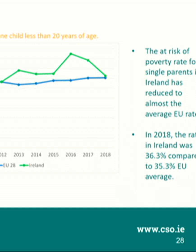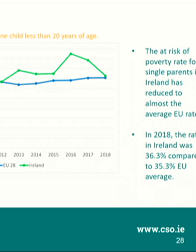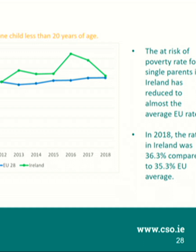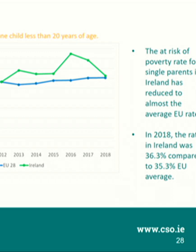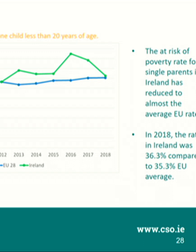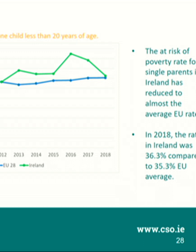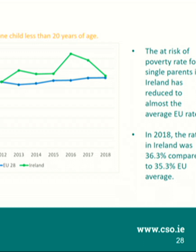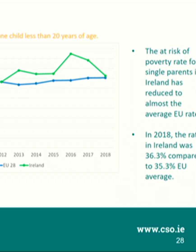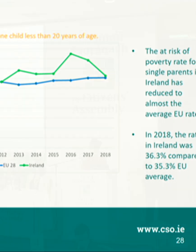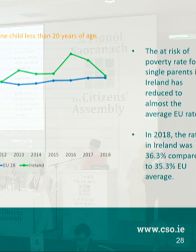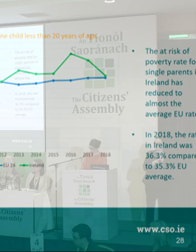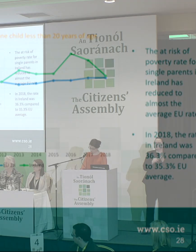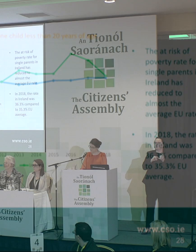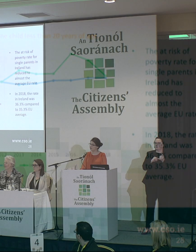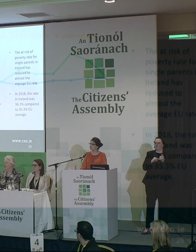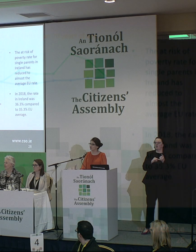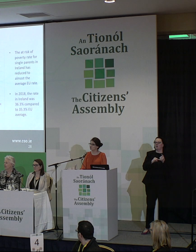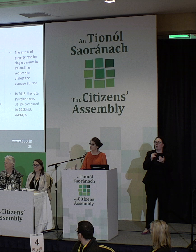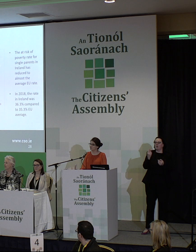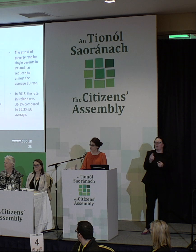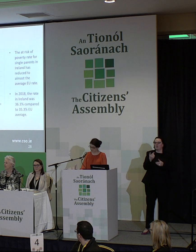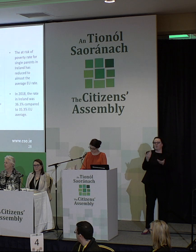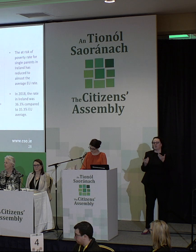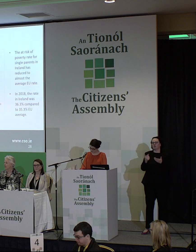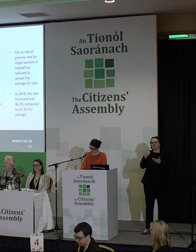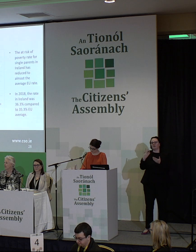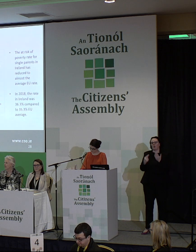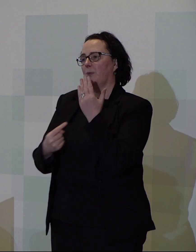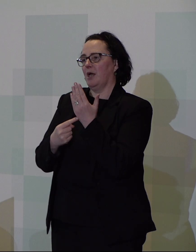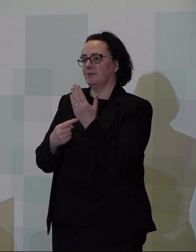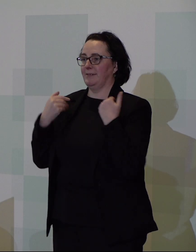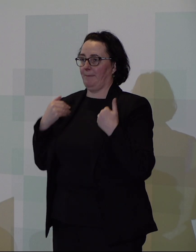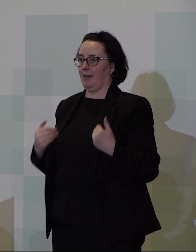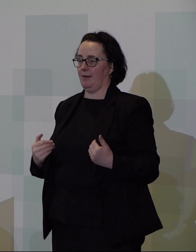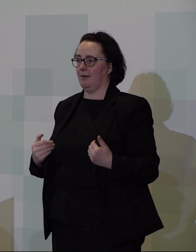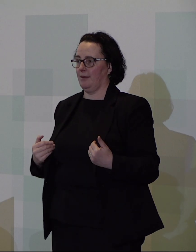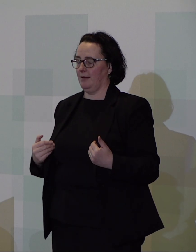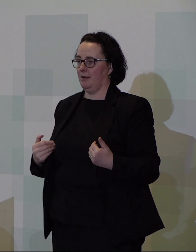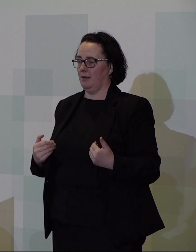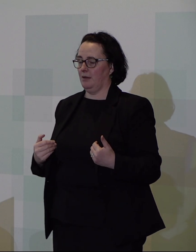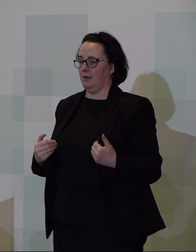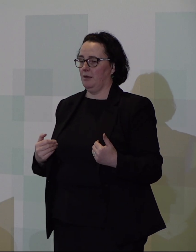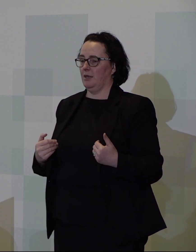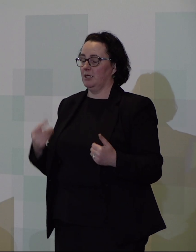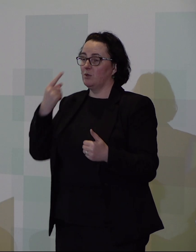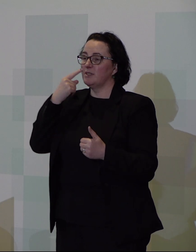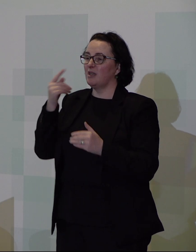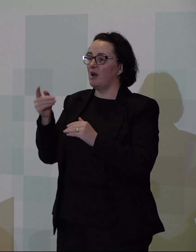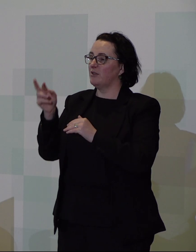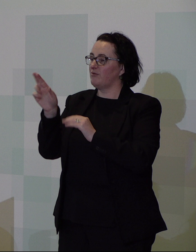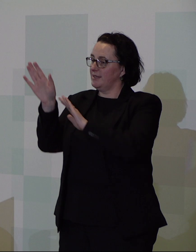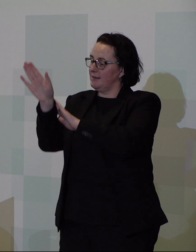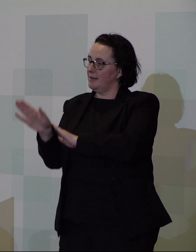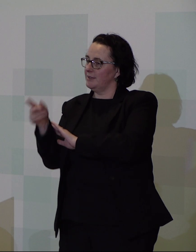143,100 women who are lone parents, compared to about 24,000 men. Now, on the right of the chart, you can